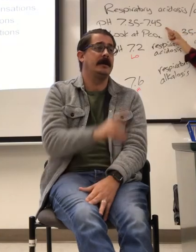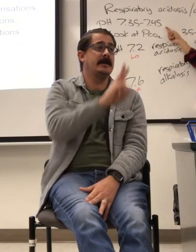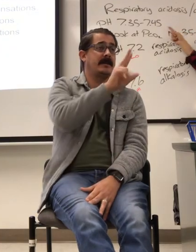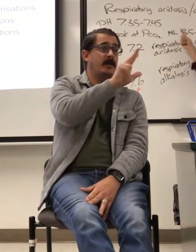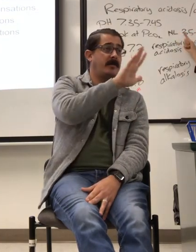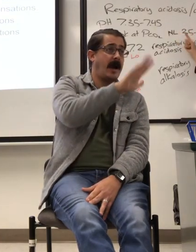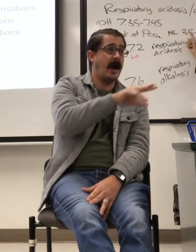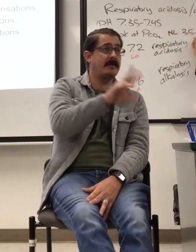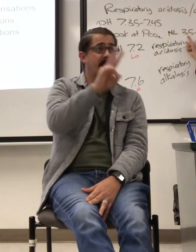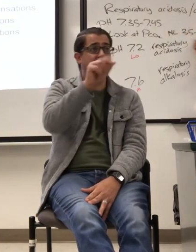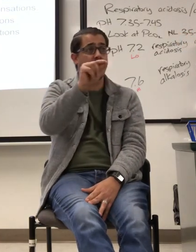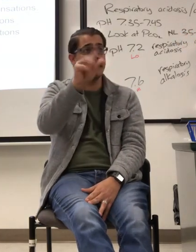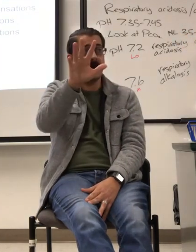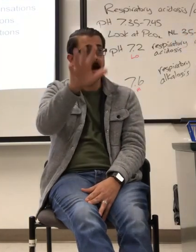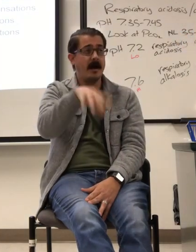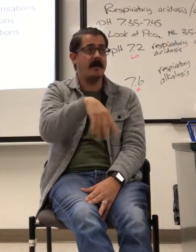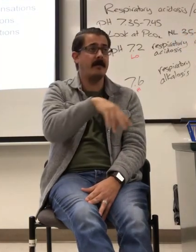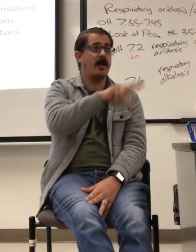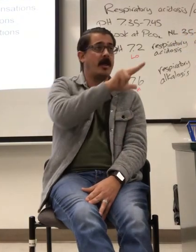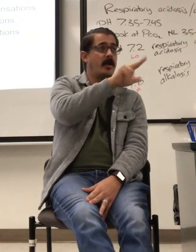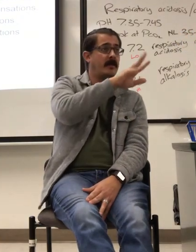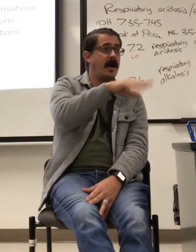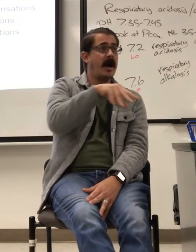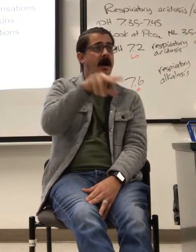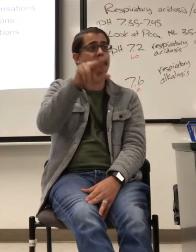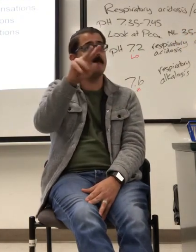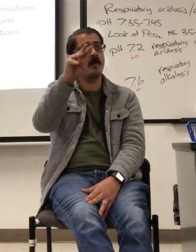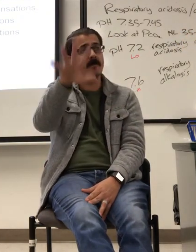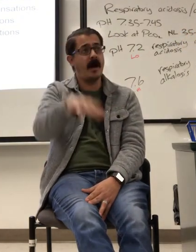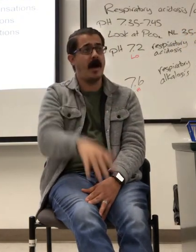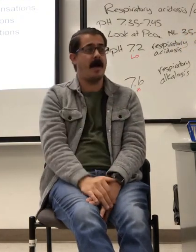735 to 745, 35 to 45,